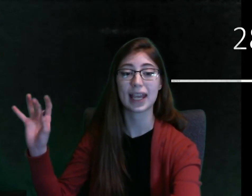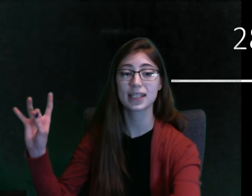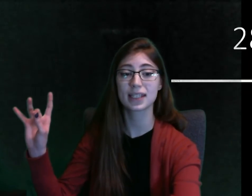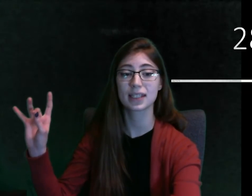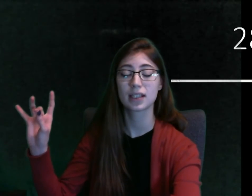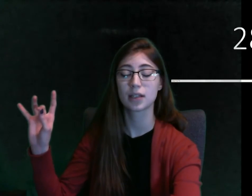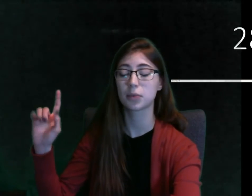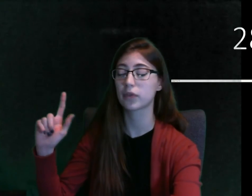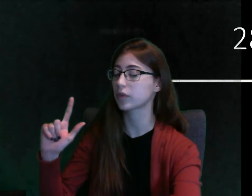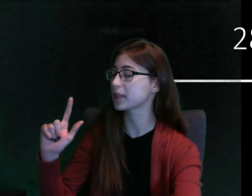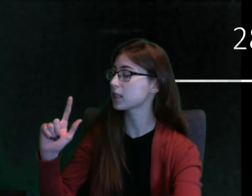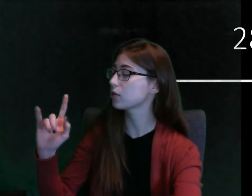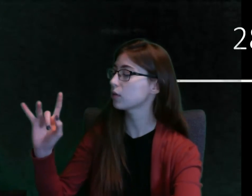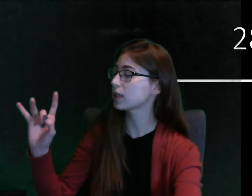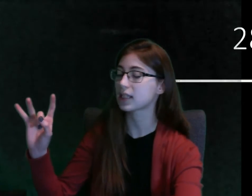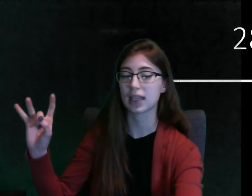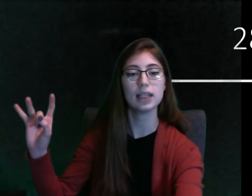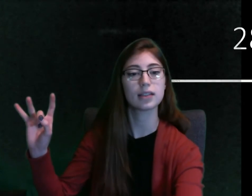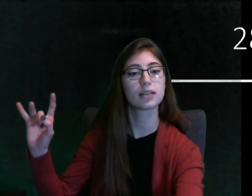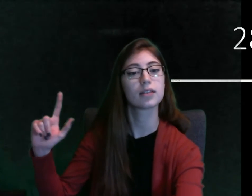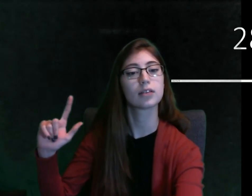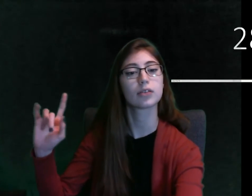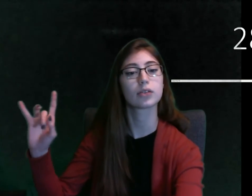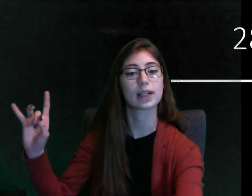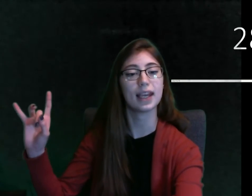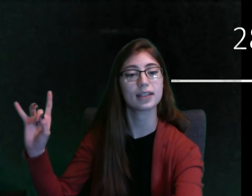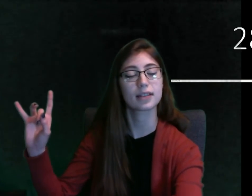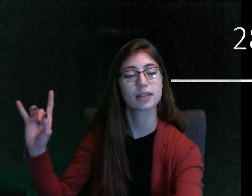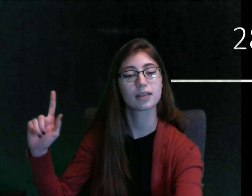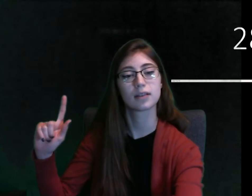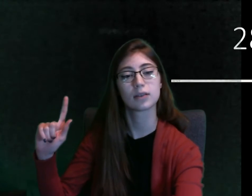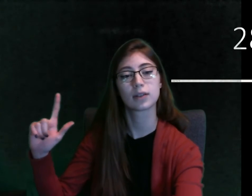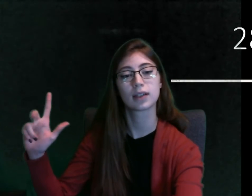28, moving from the 2 into the 8, 28.